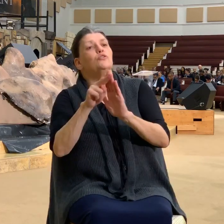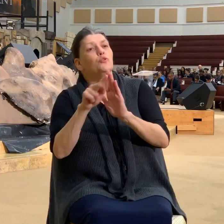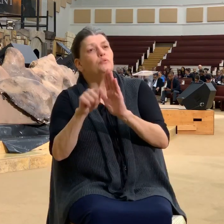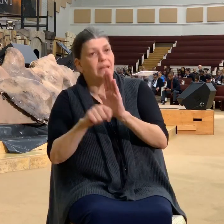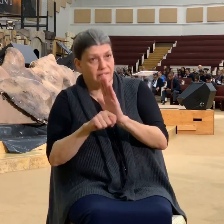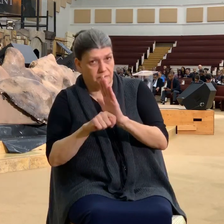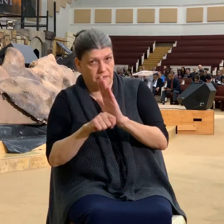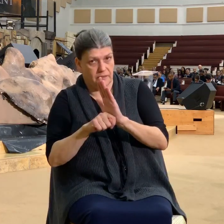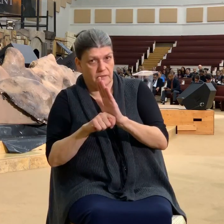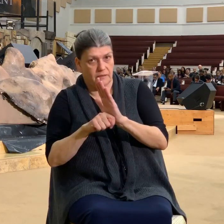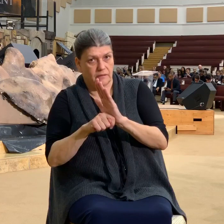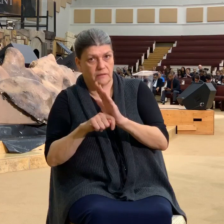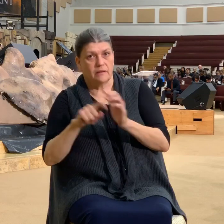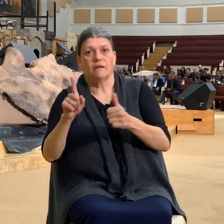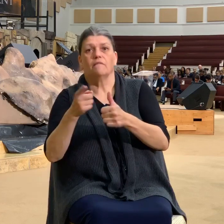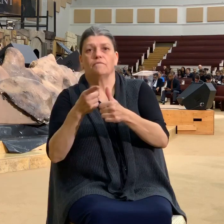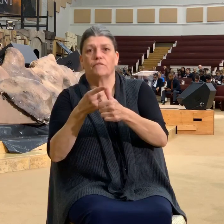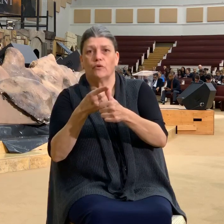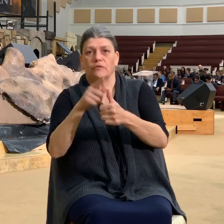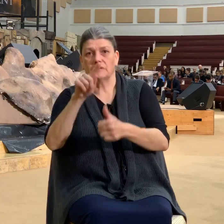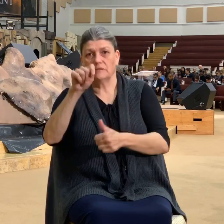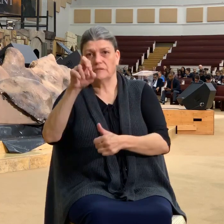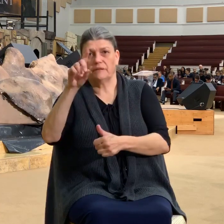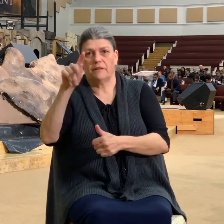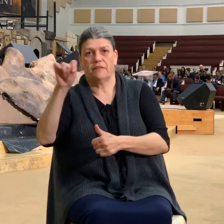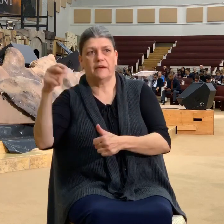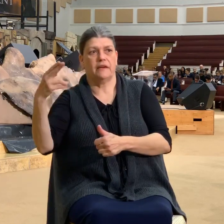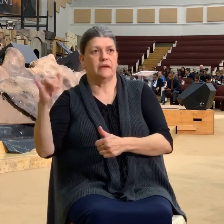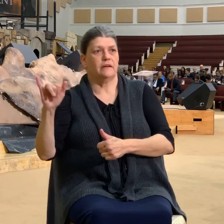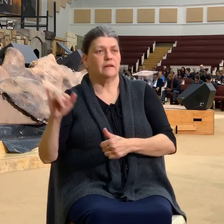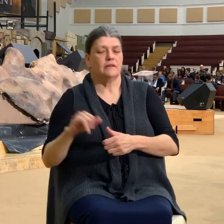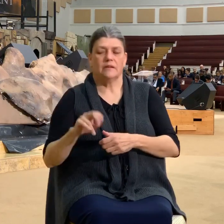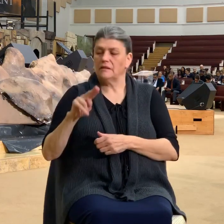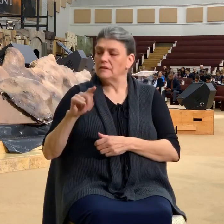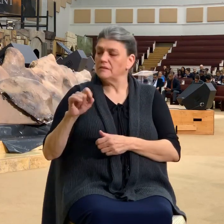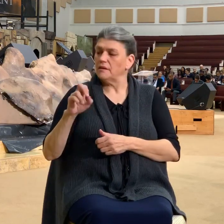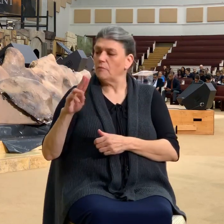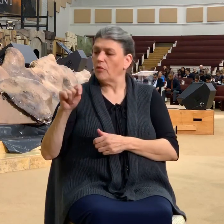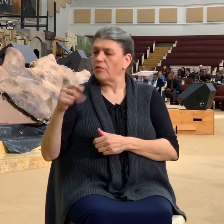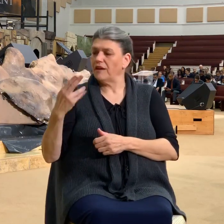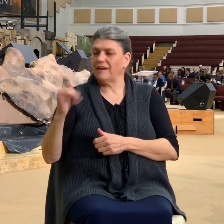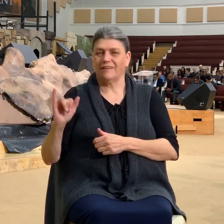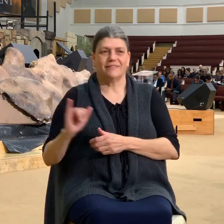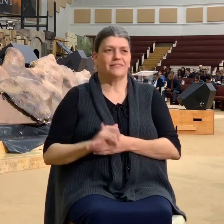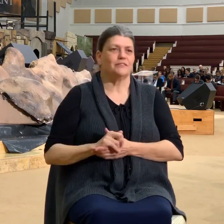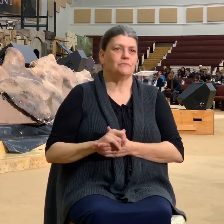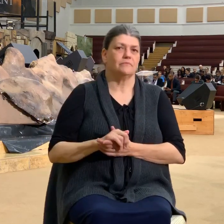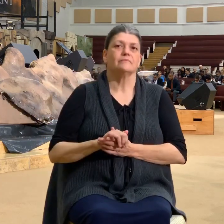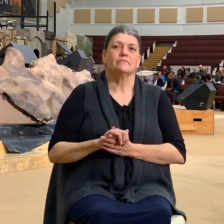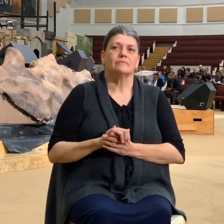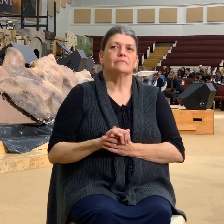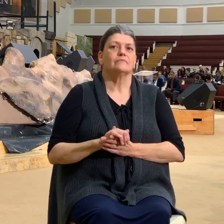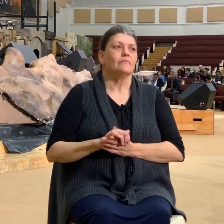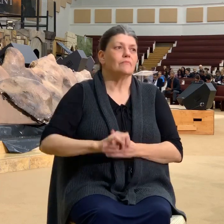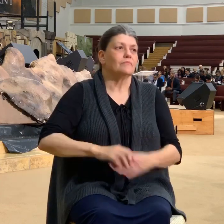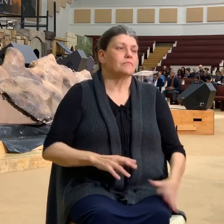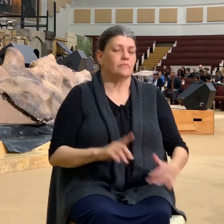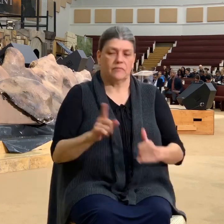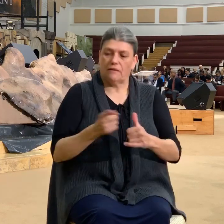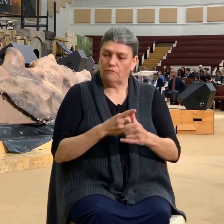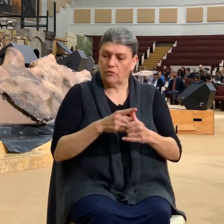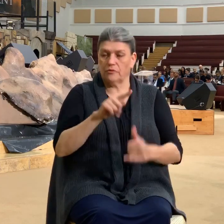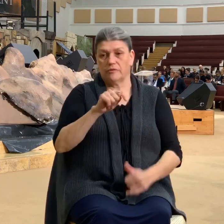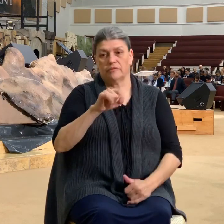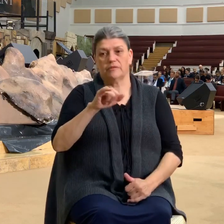Let's go to 1 Timothy. So if I can get there, I tried to mark these so it'd be a little quicker. 1